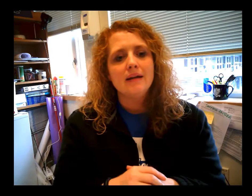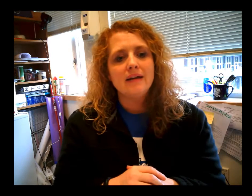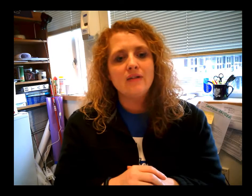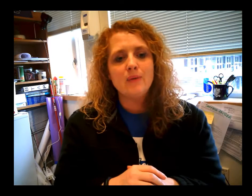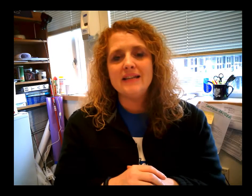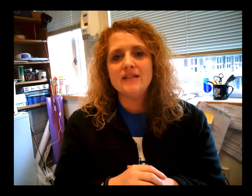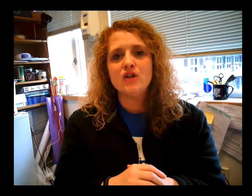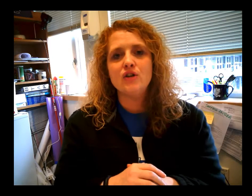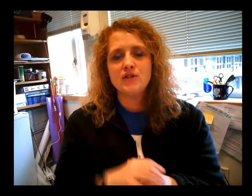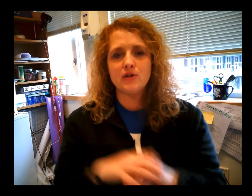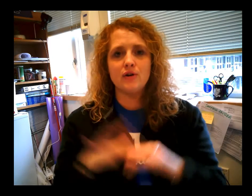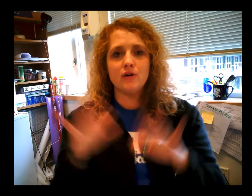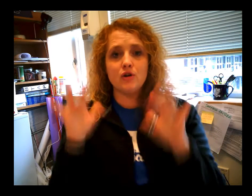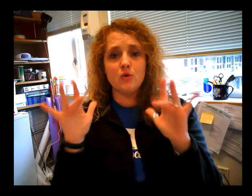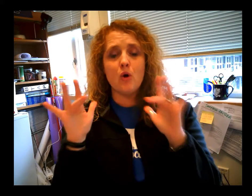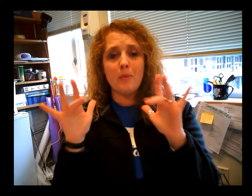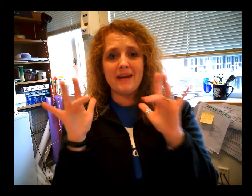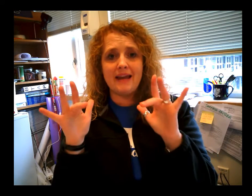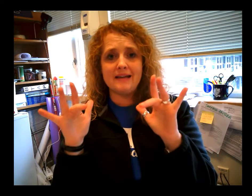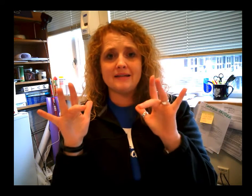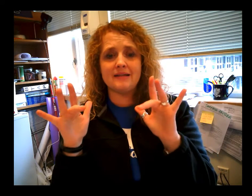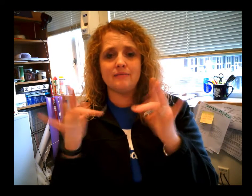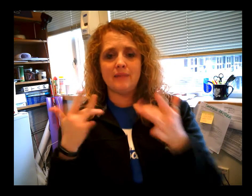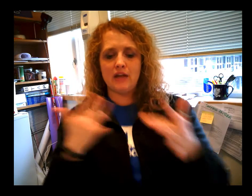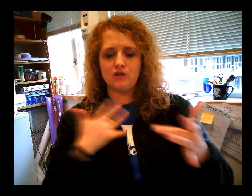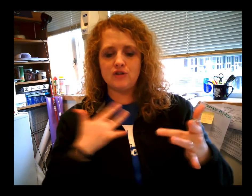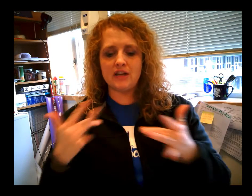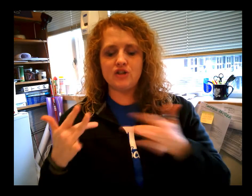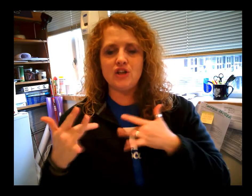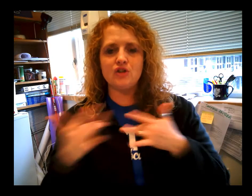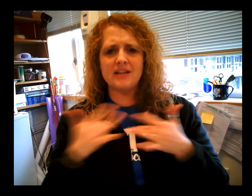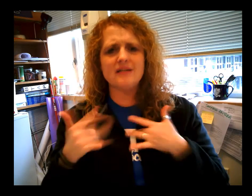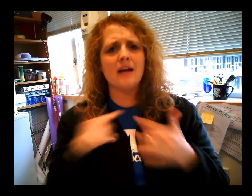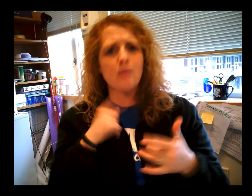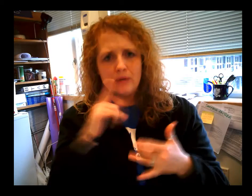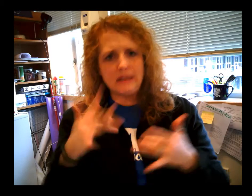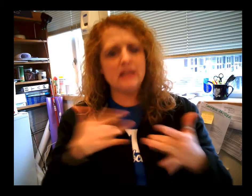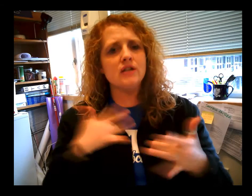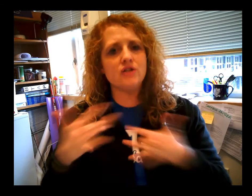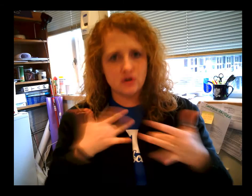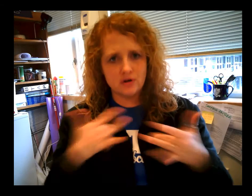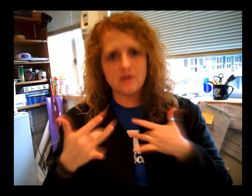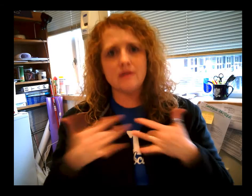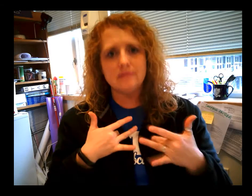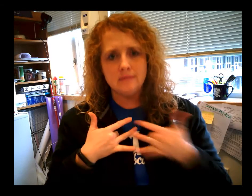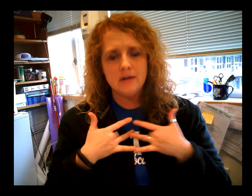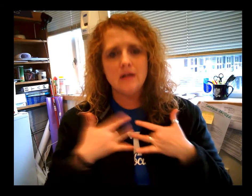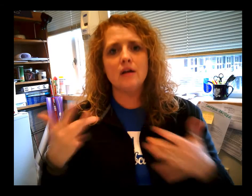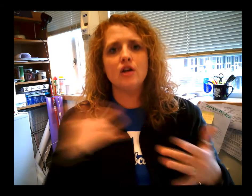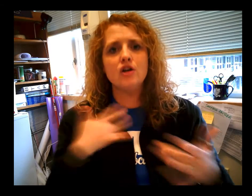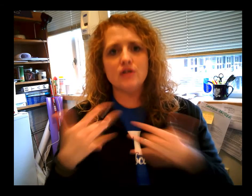Next one is concern. 2 open 8's, and you're just touching your chest. I'm really concerned.